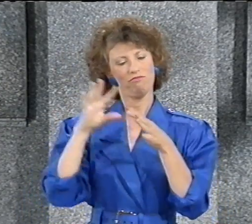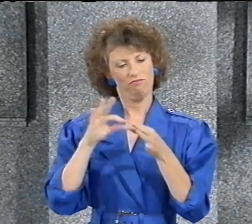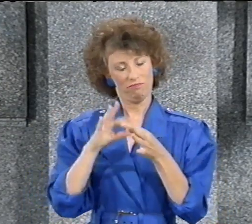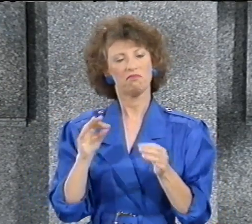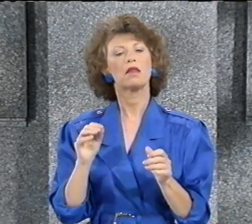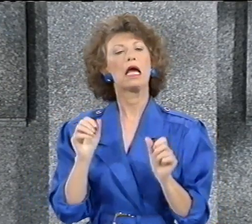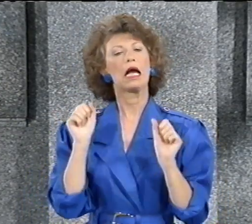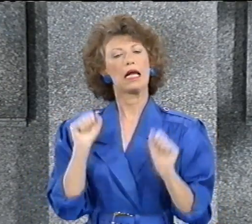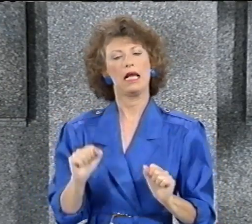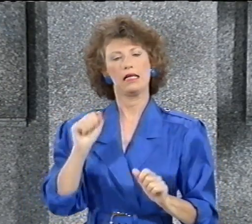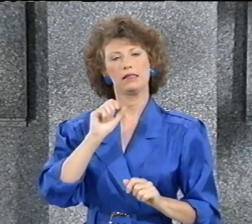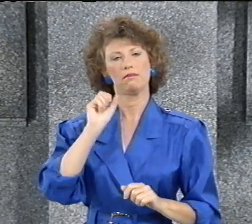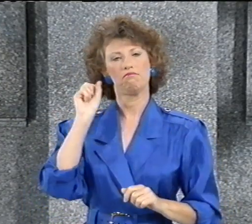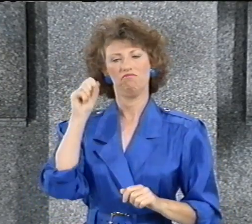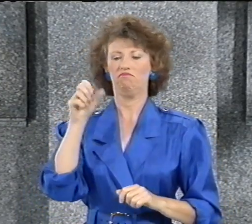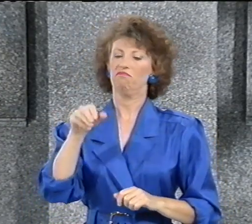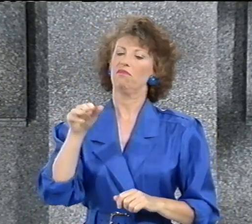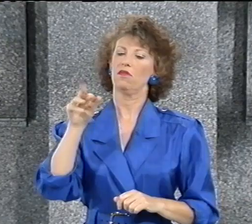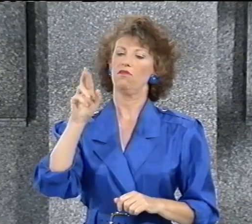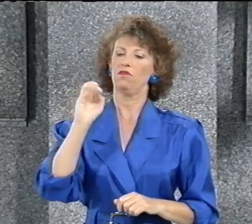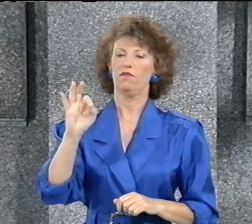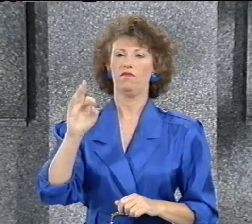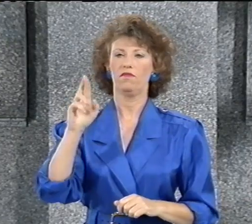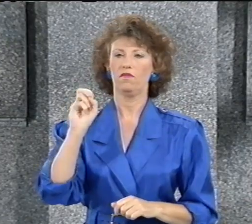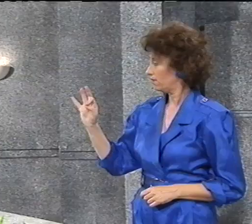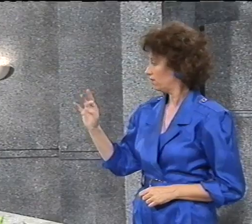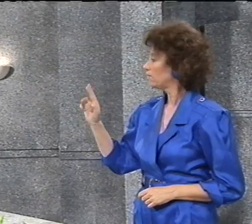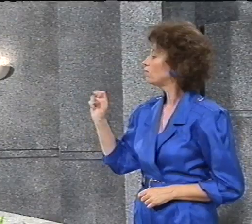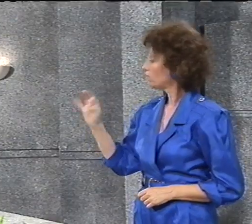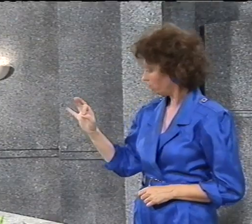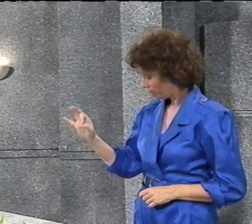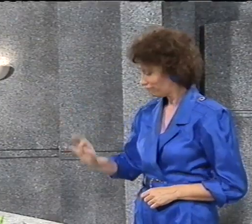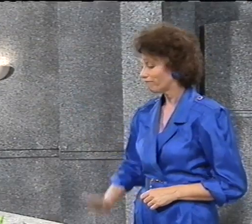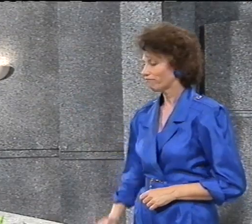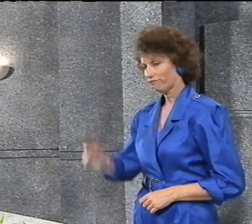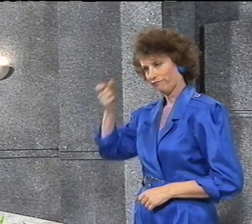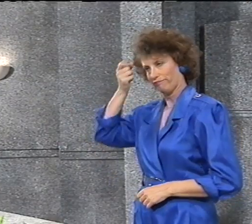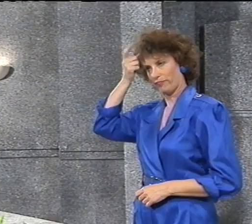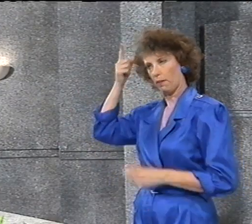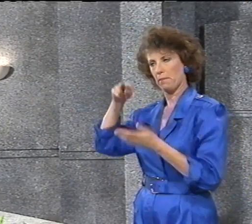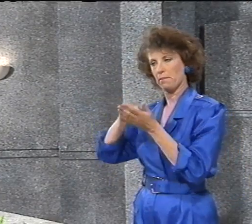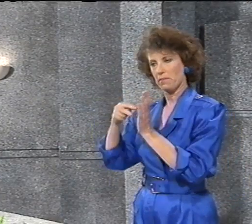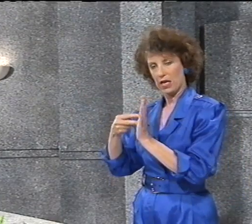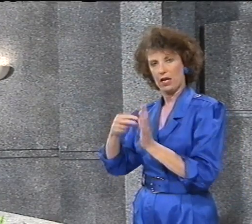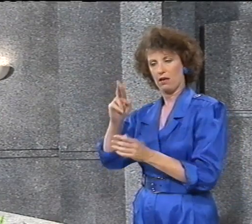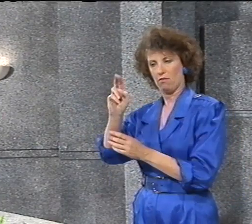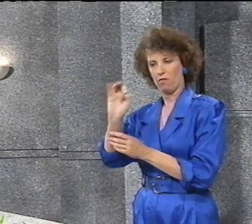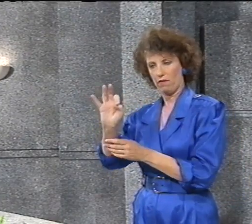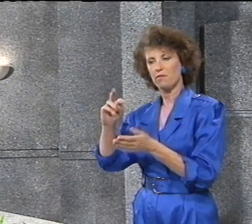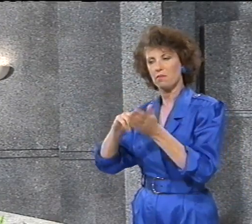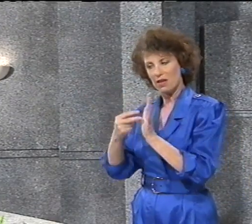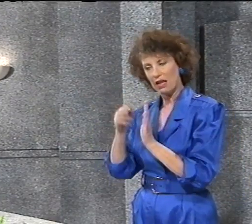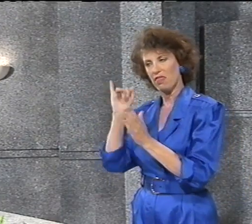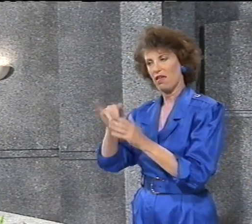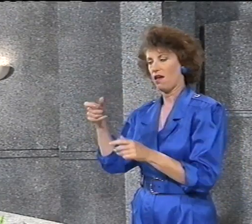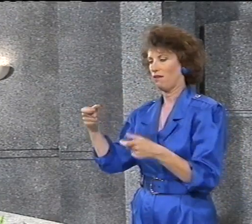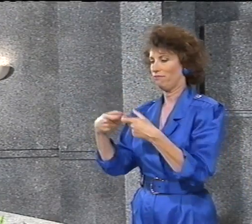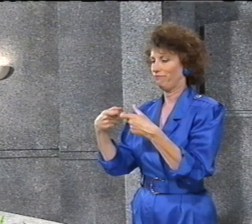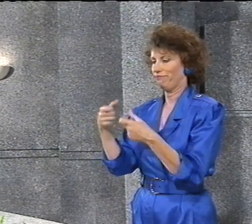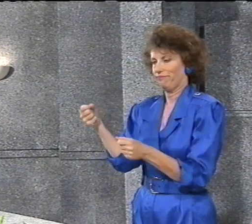could read the word refrigerator, even though she didn't know that the letters were R-E-F. She could see the